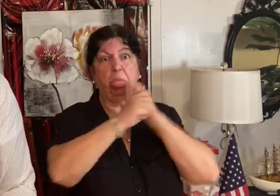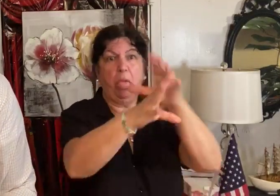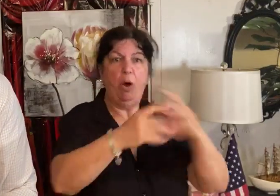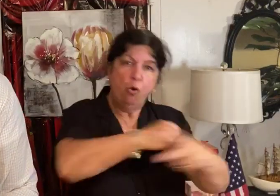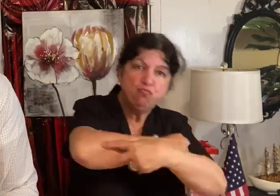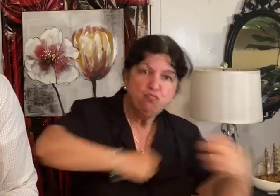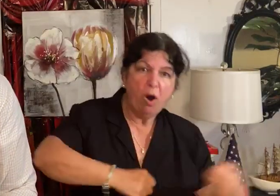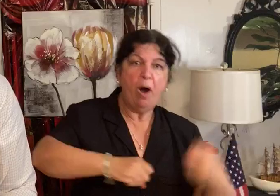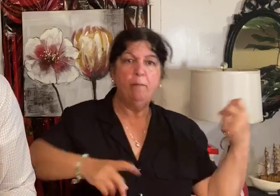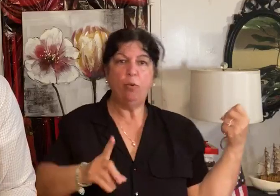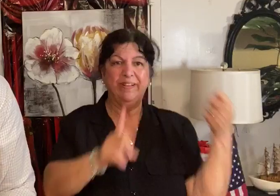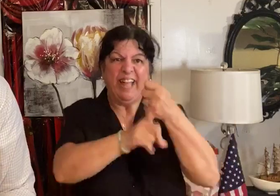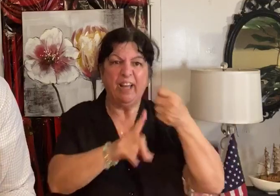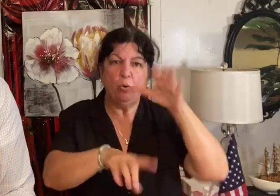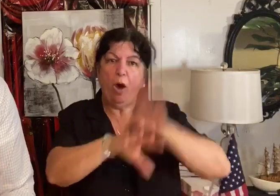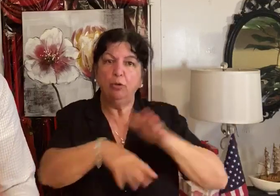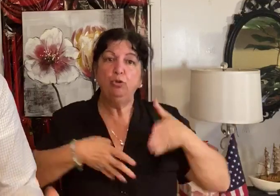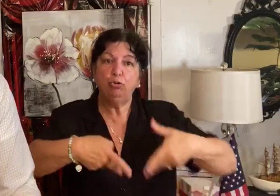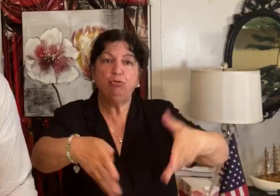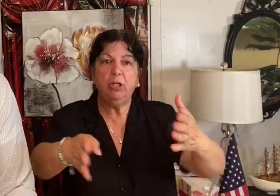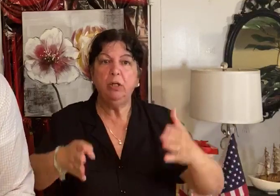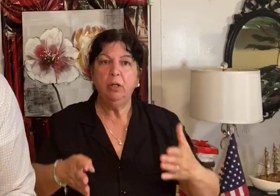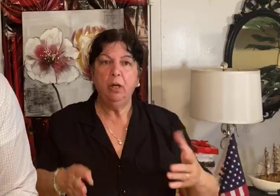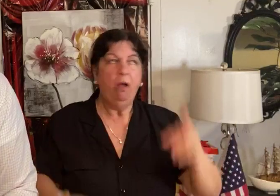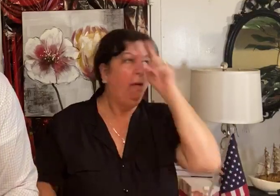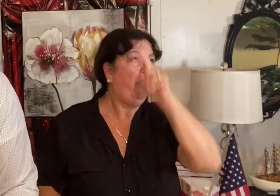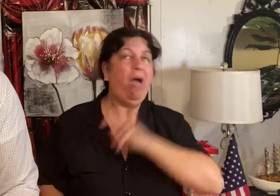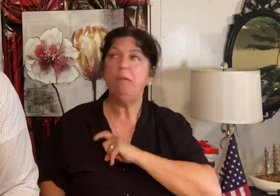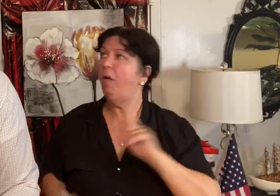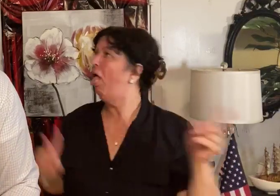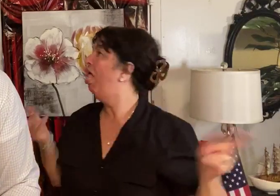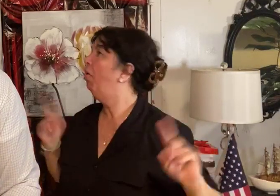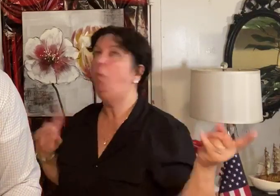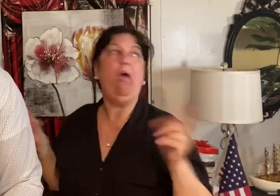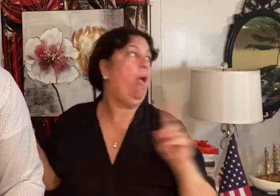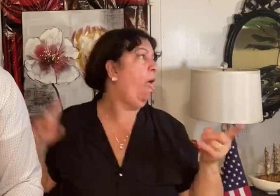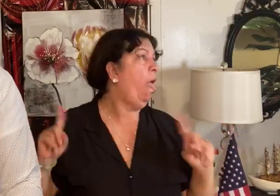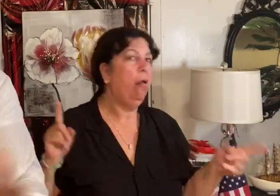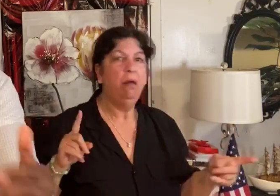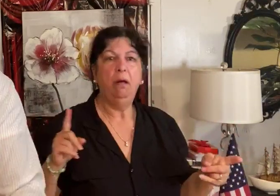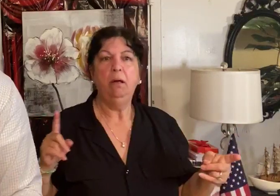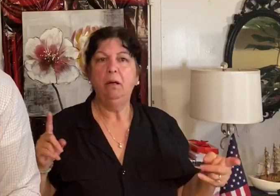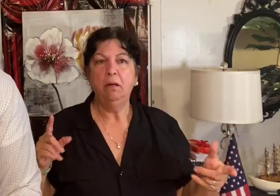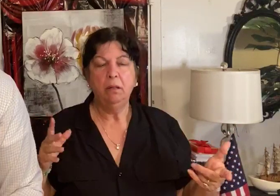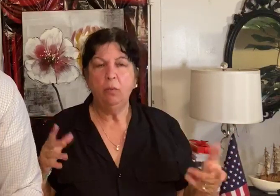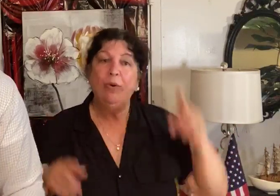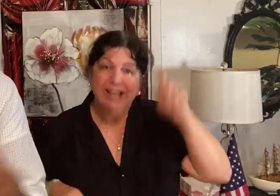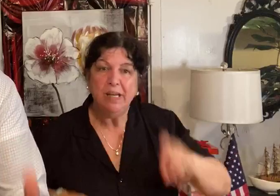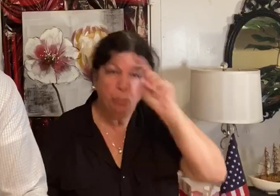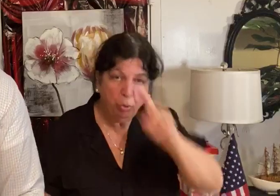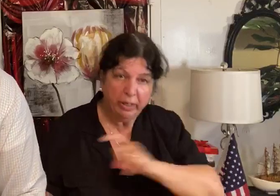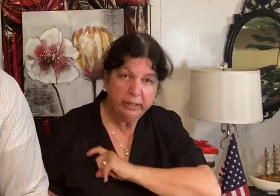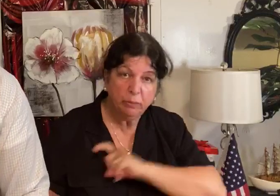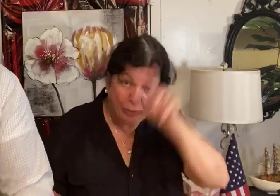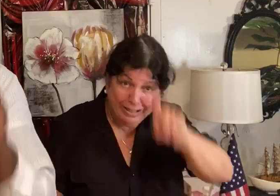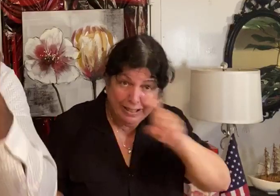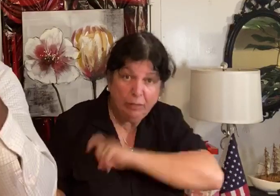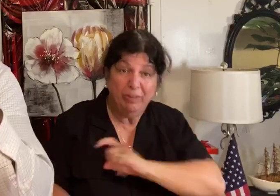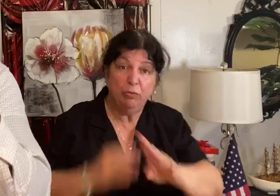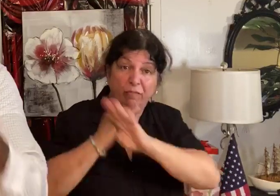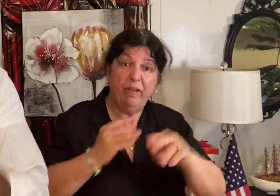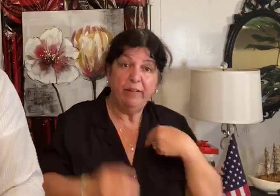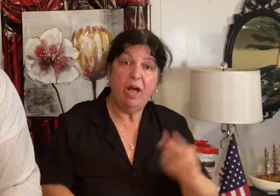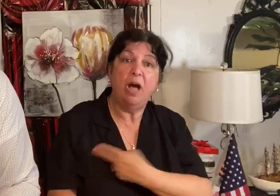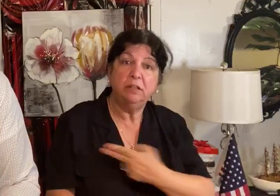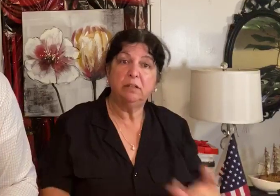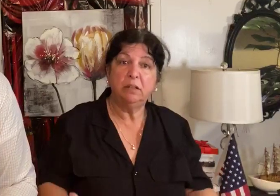robbed or attacked in the street. God forbid. But that's the reality of the world we live in. I shared this before and I'll say it again. I don't